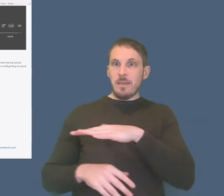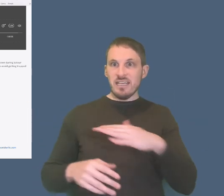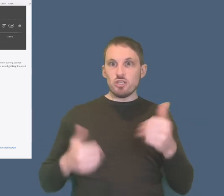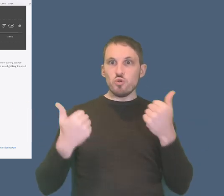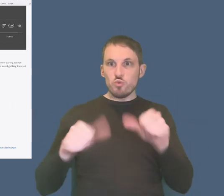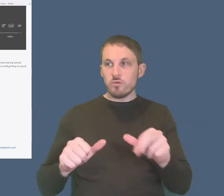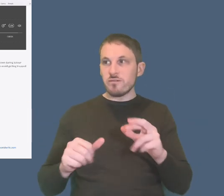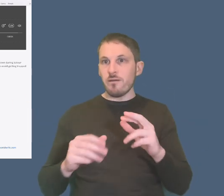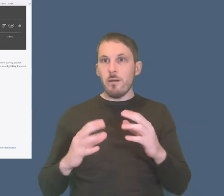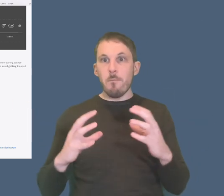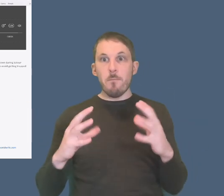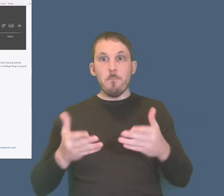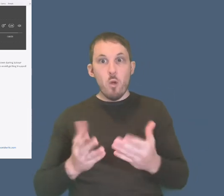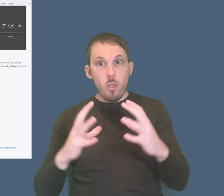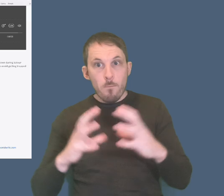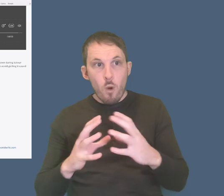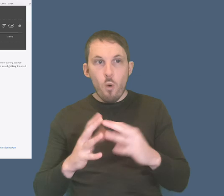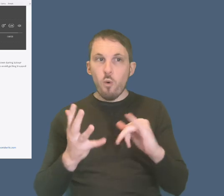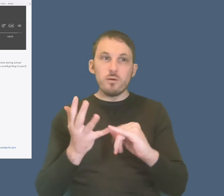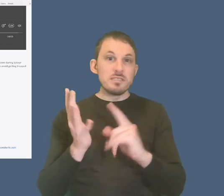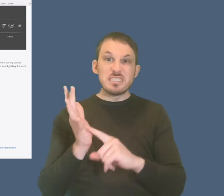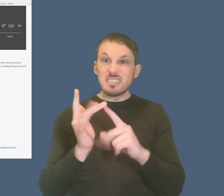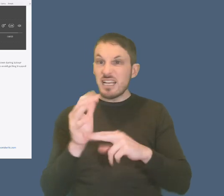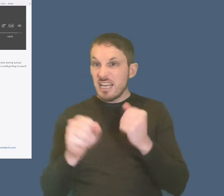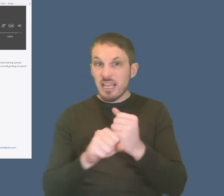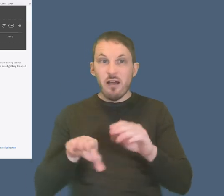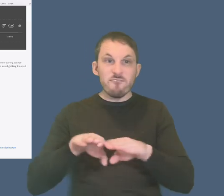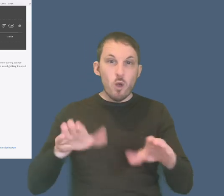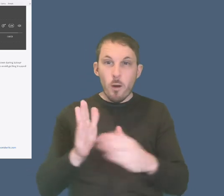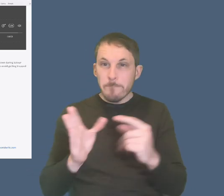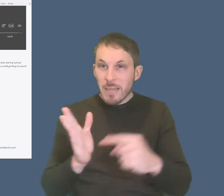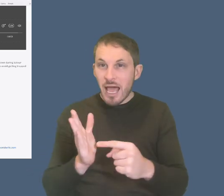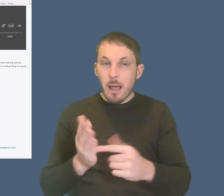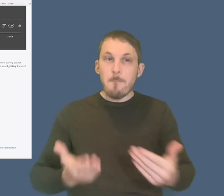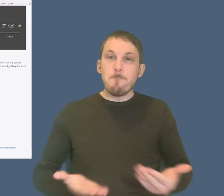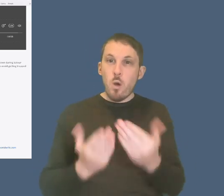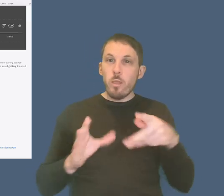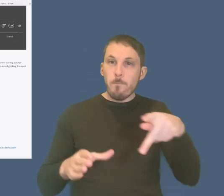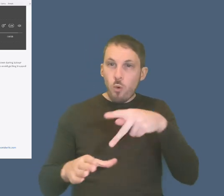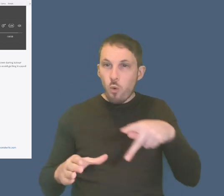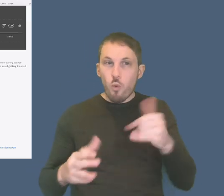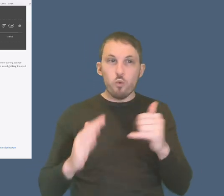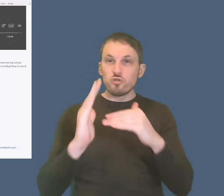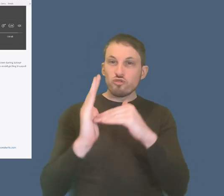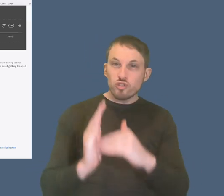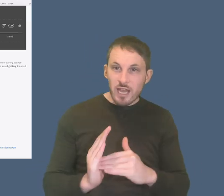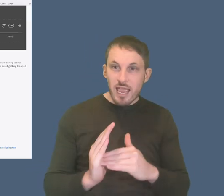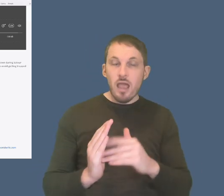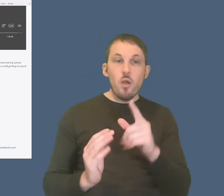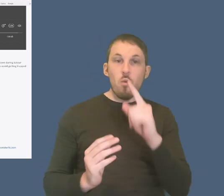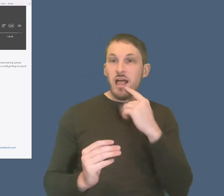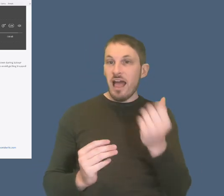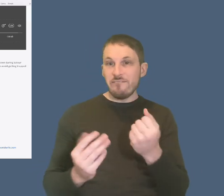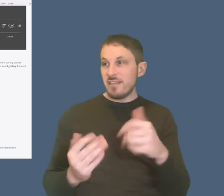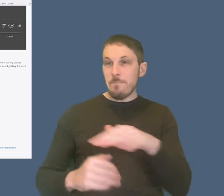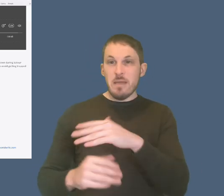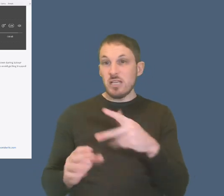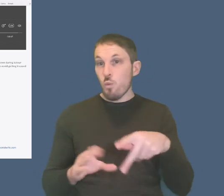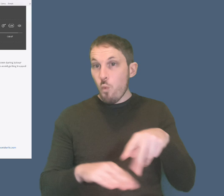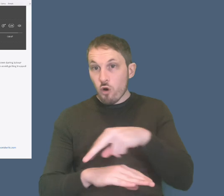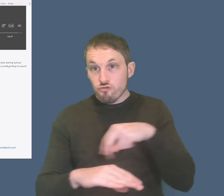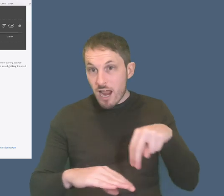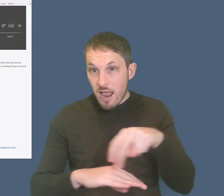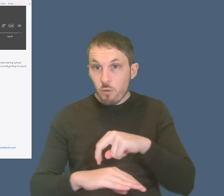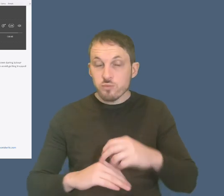birth ball, for a sling, a floor mat, a birth pool or a chair, or you'll have some space for walking around.